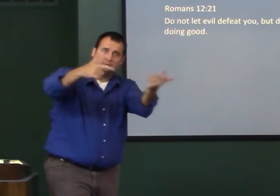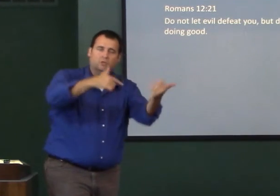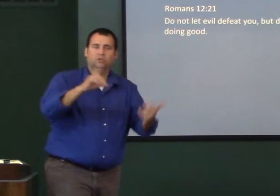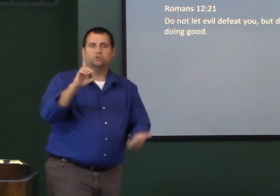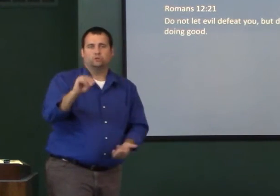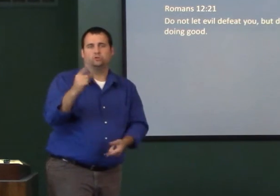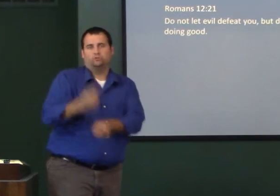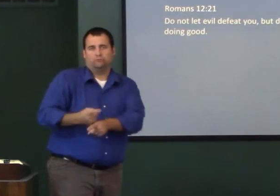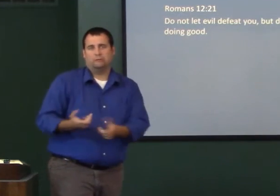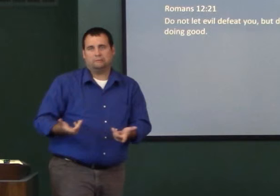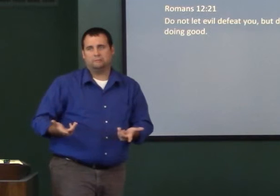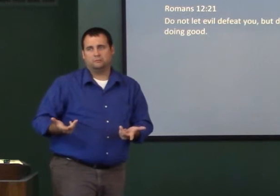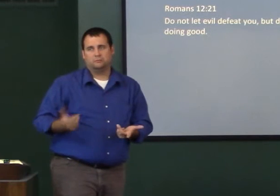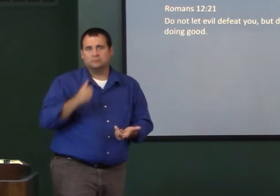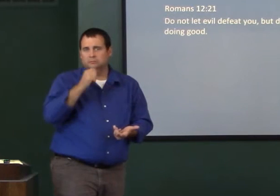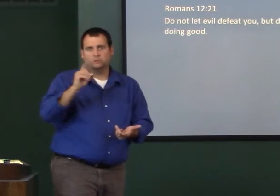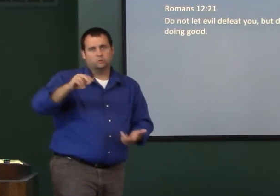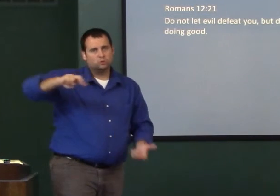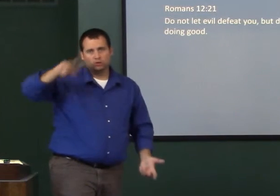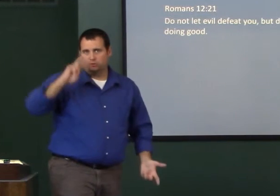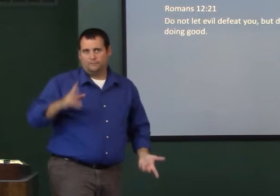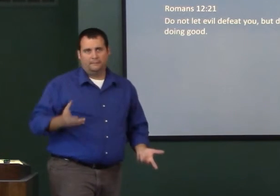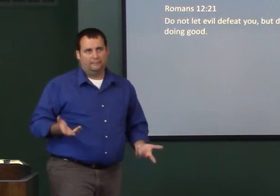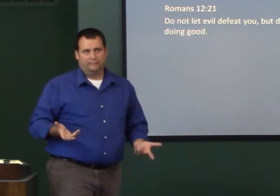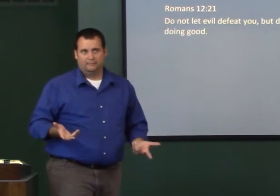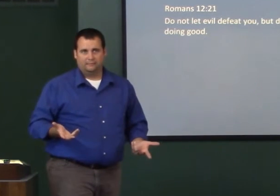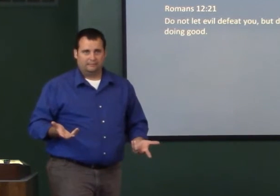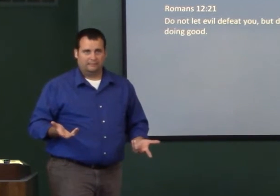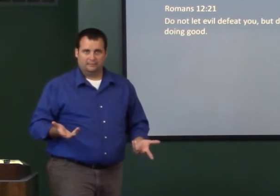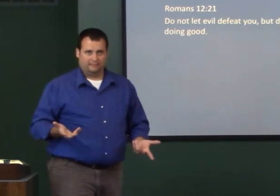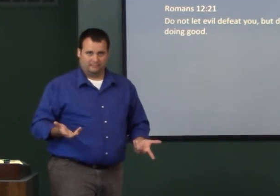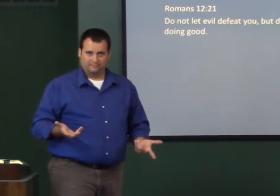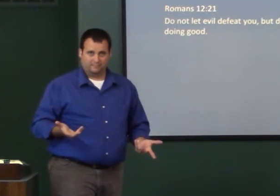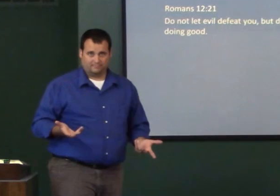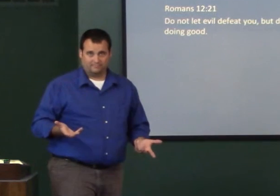to Halloween, do it right. Do not do stupid things.